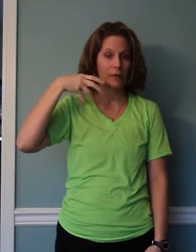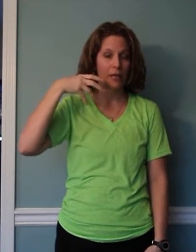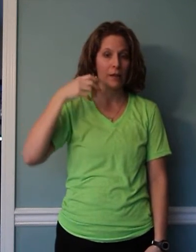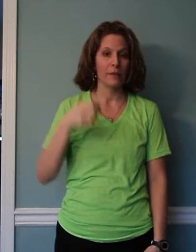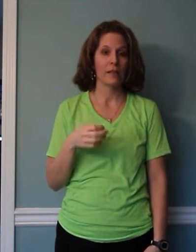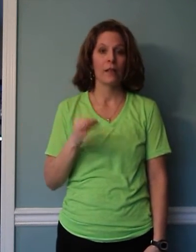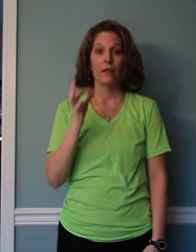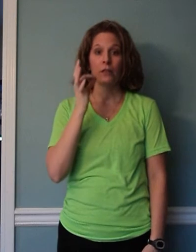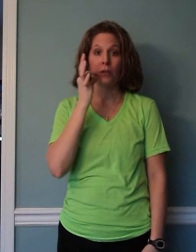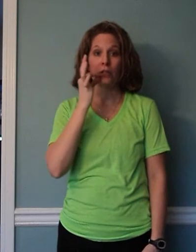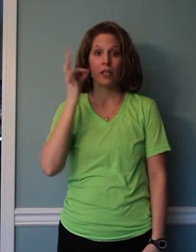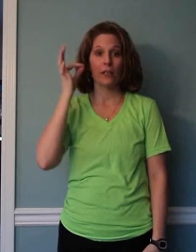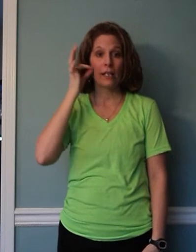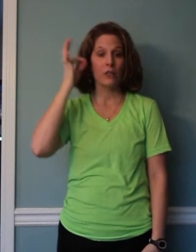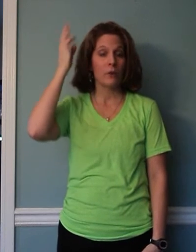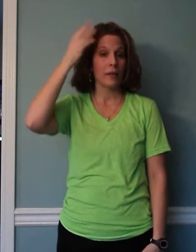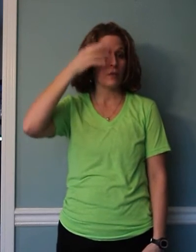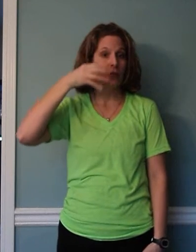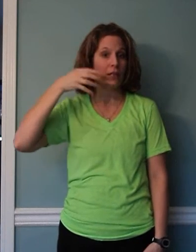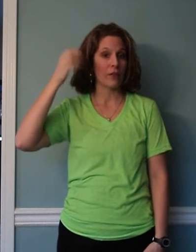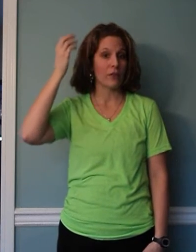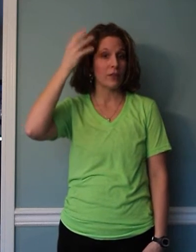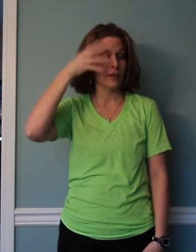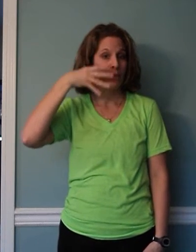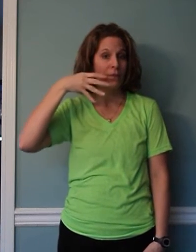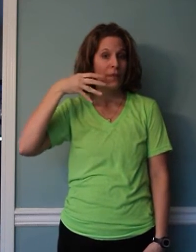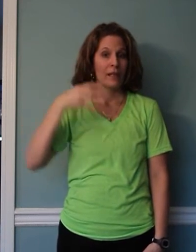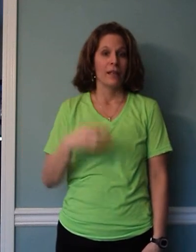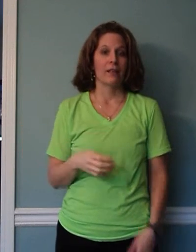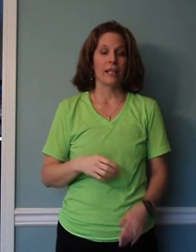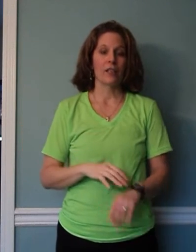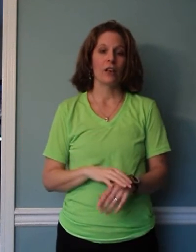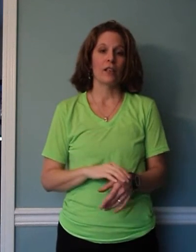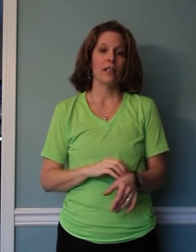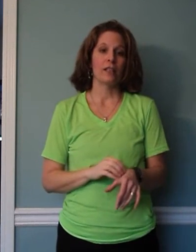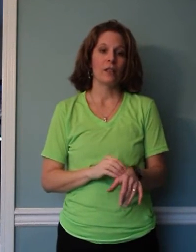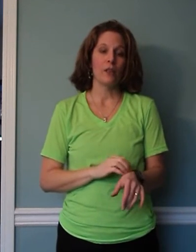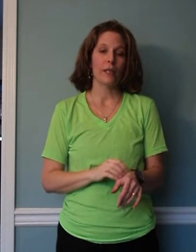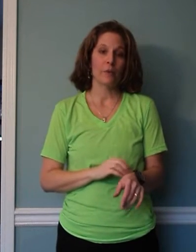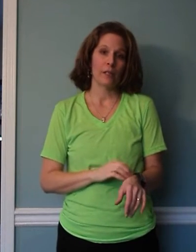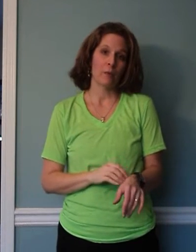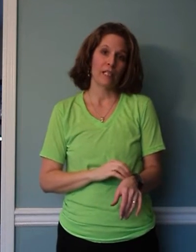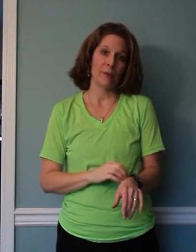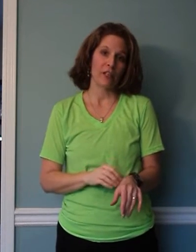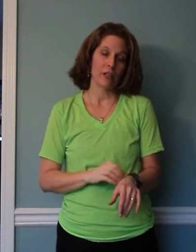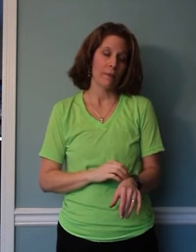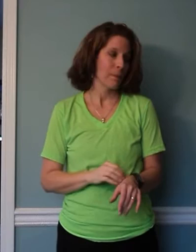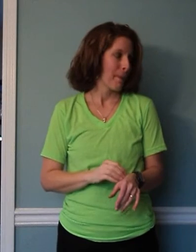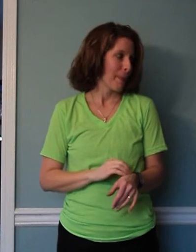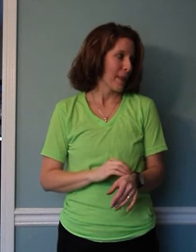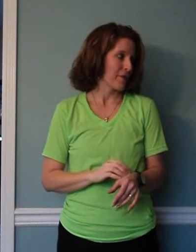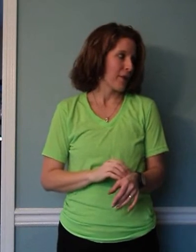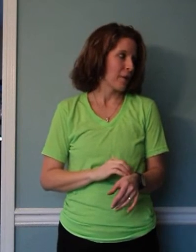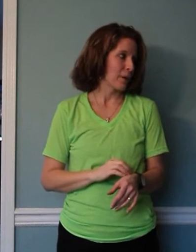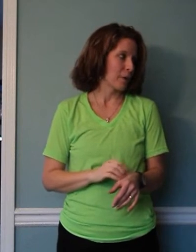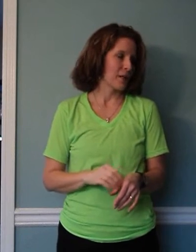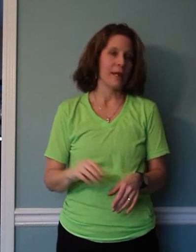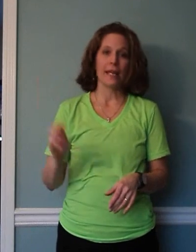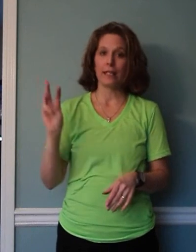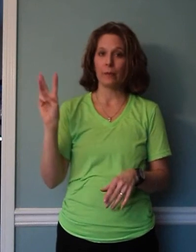times. So Cherokee Trail of Tears. The next card is U.S. Westward Expansion. And for that one, we're going to make a W